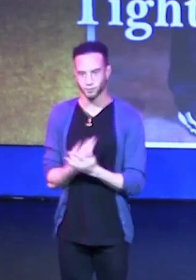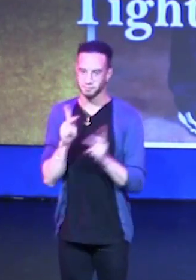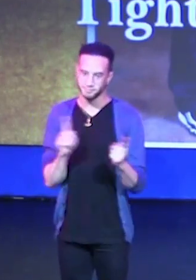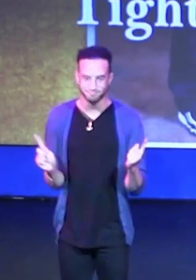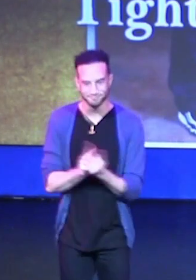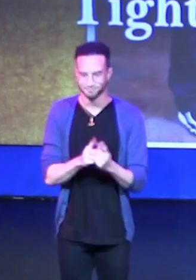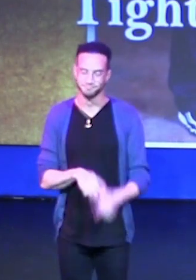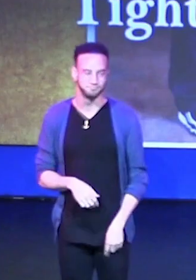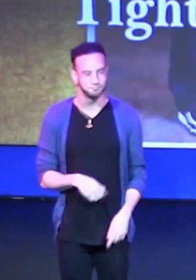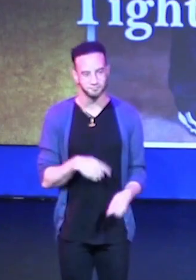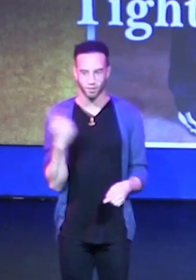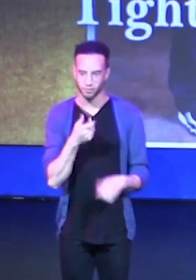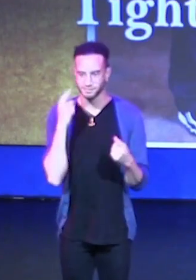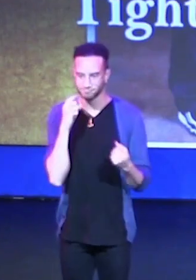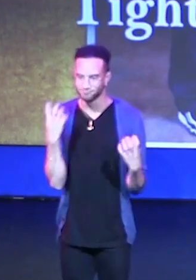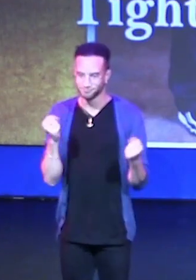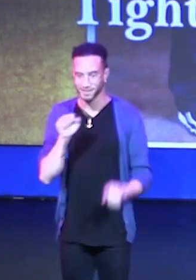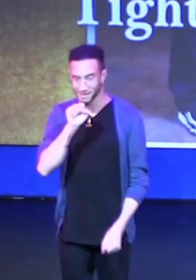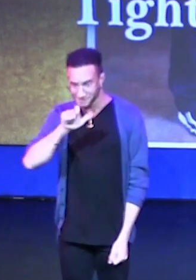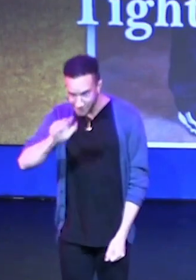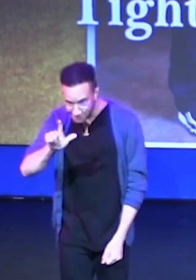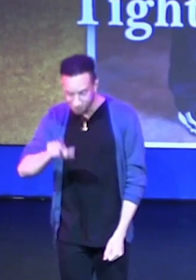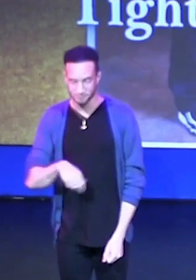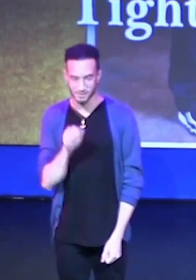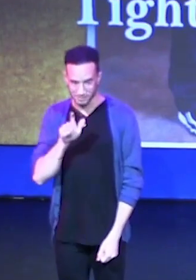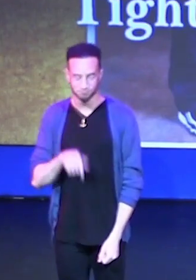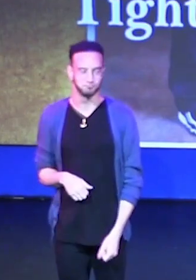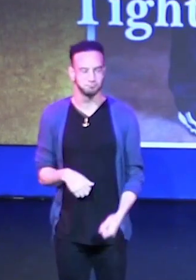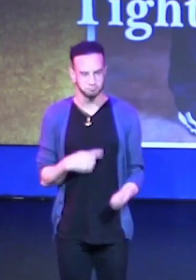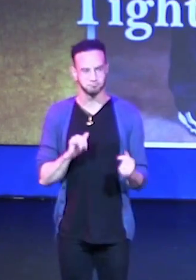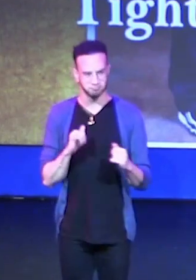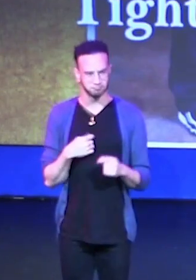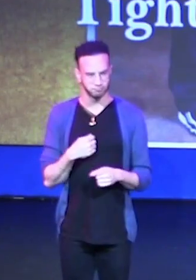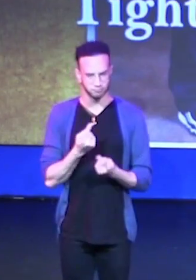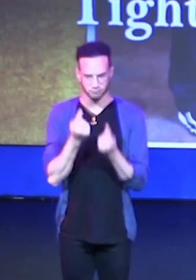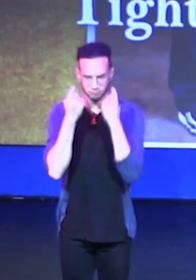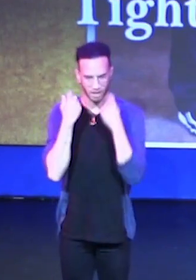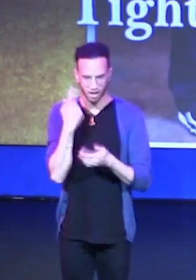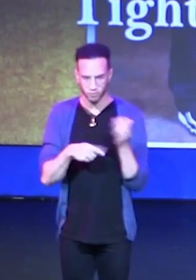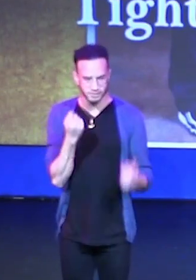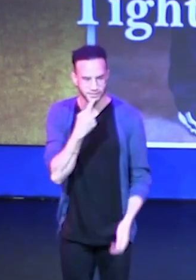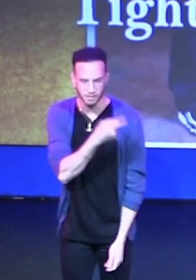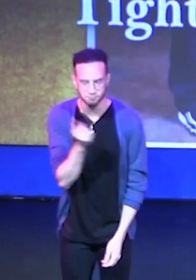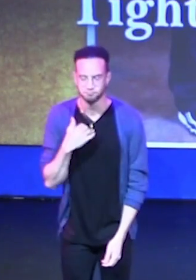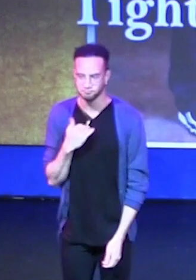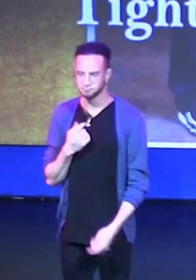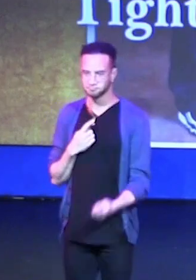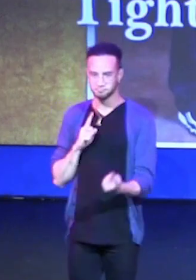And once I arrived, I began to meet the other students, but they signed ASL. And I did not understand